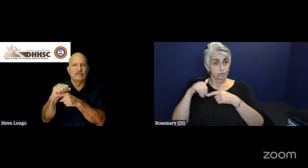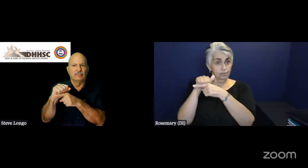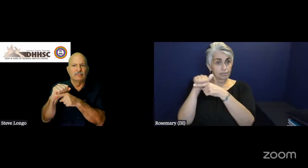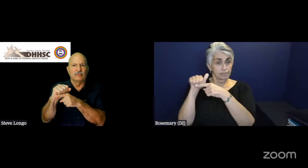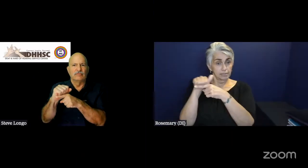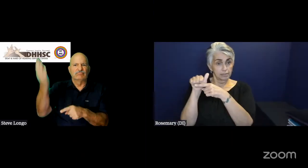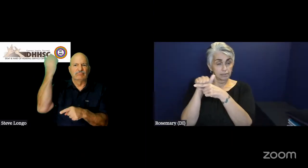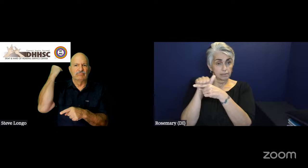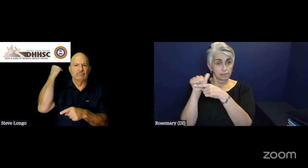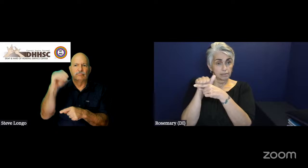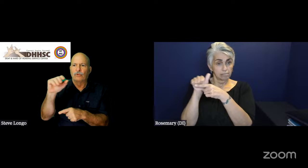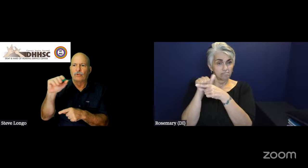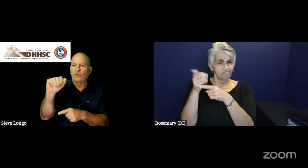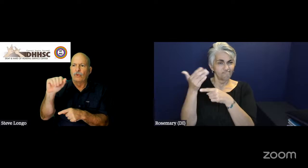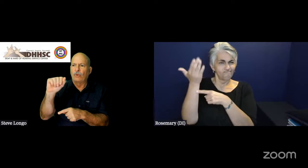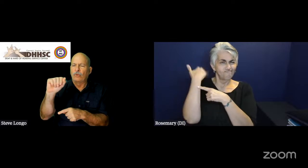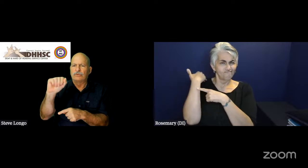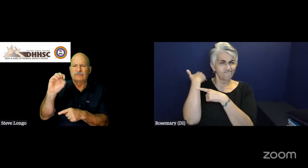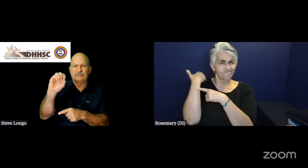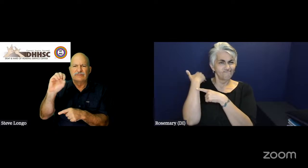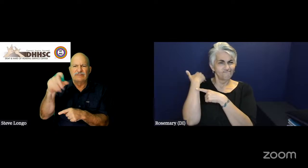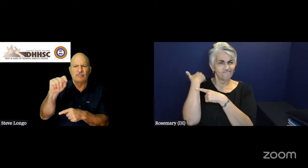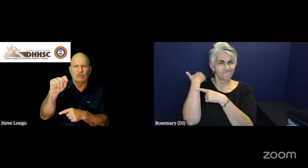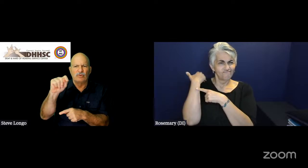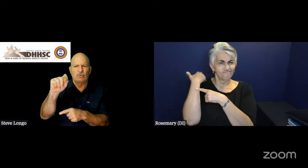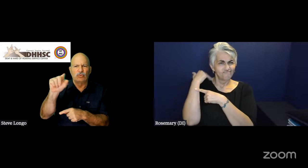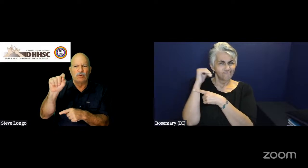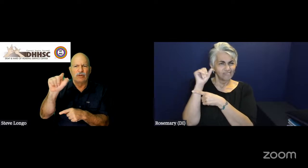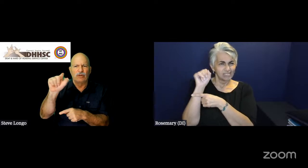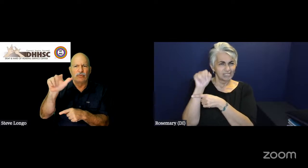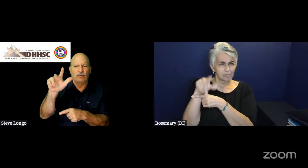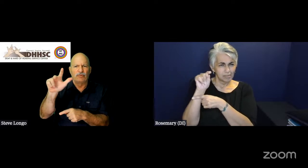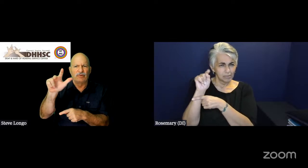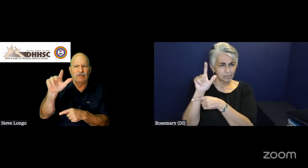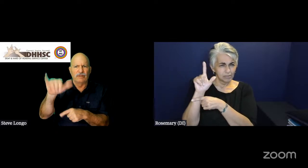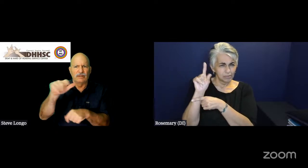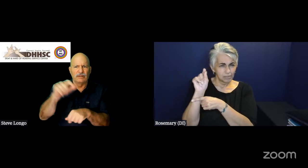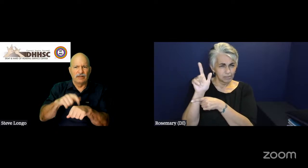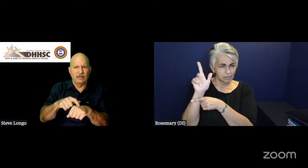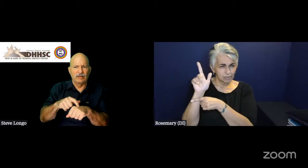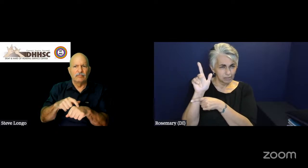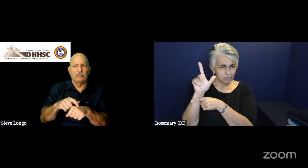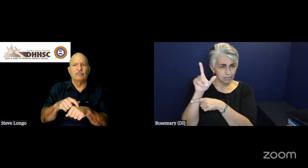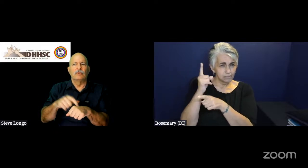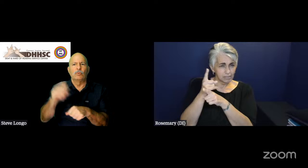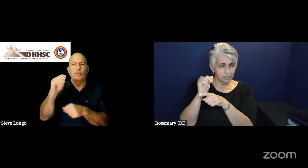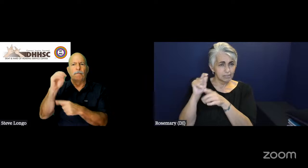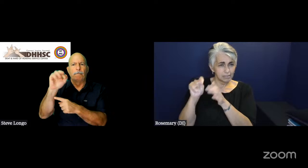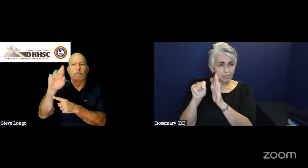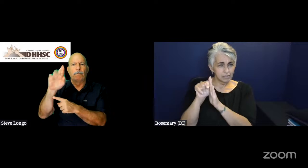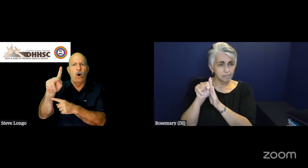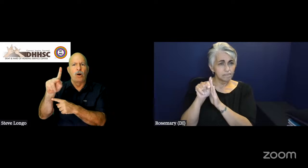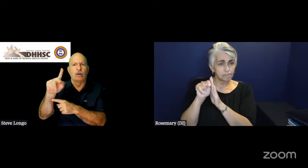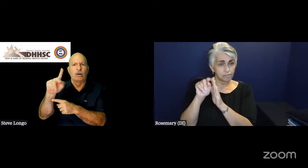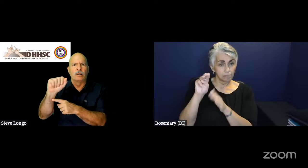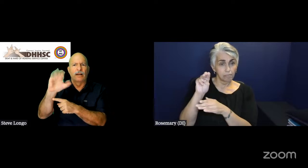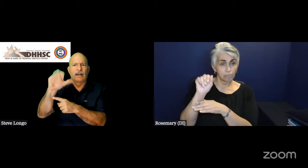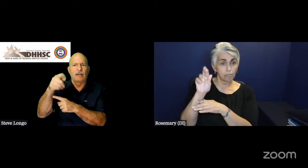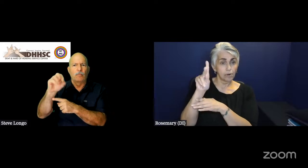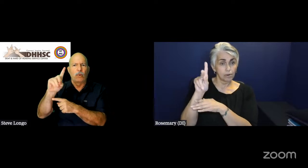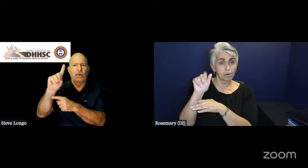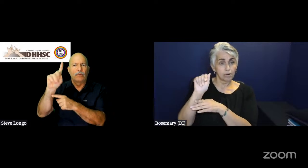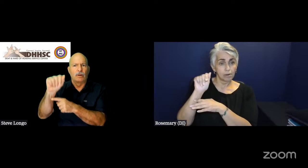you understand that we had a training, let's see, in September 2023, I